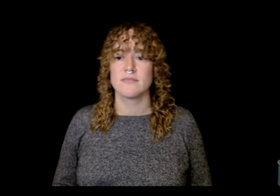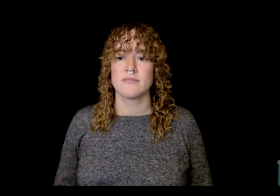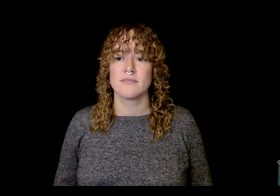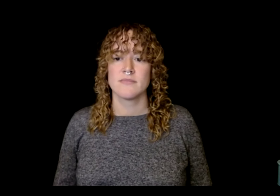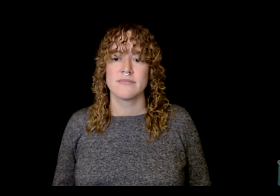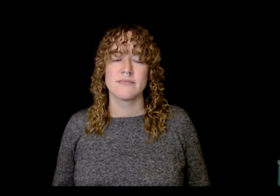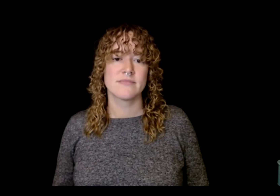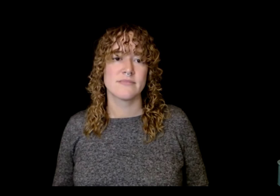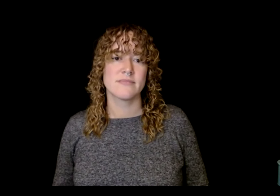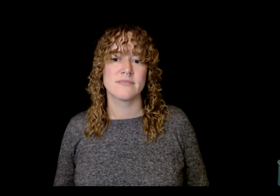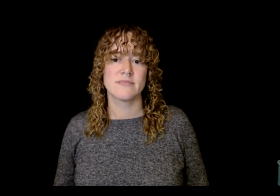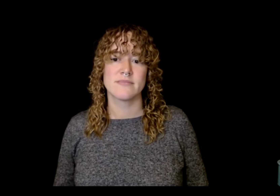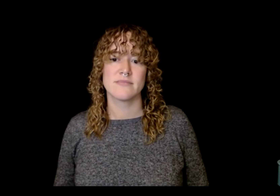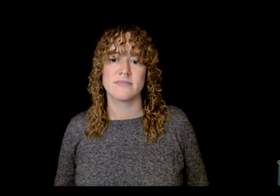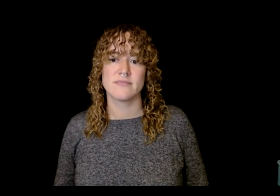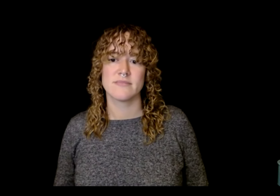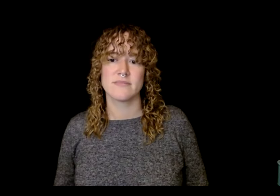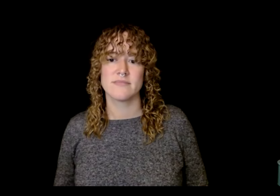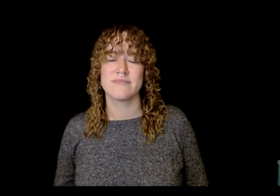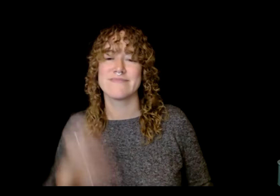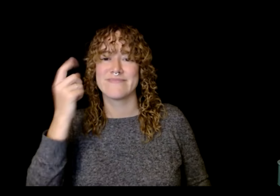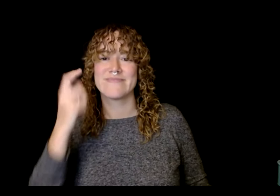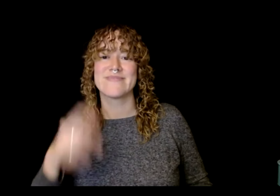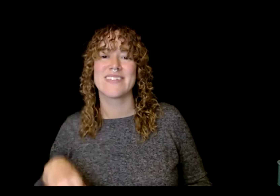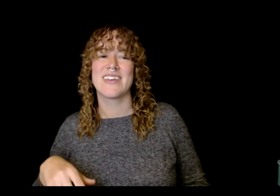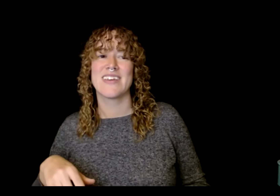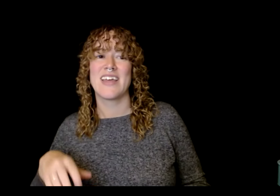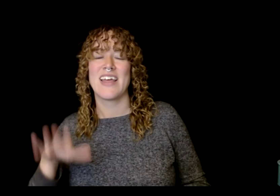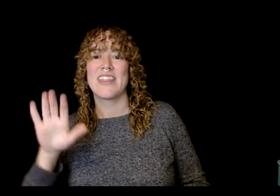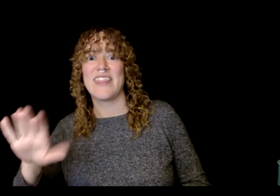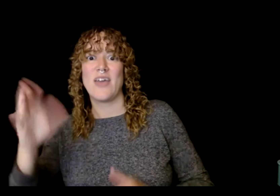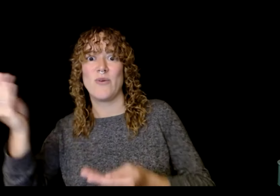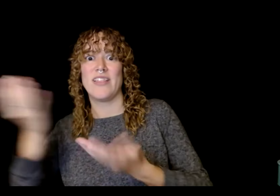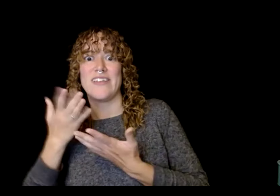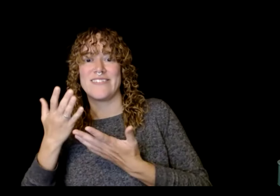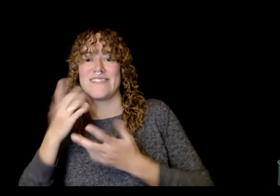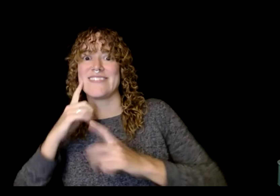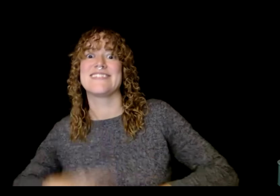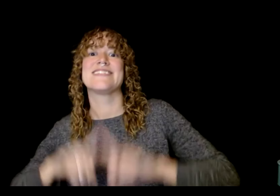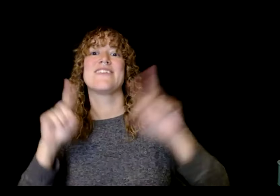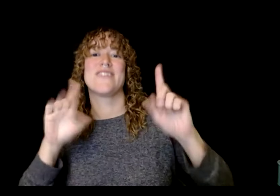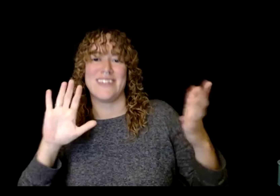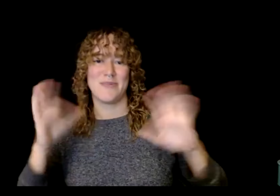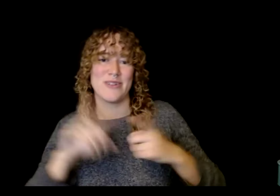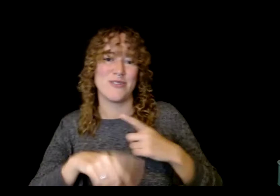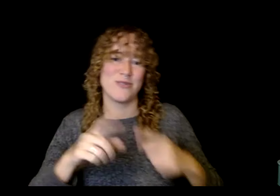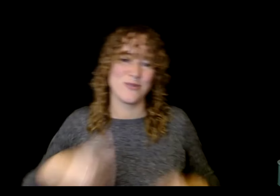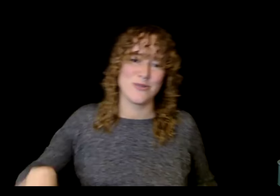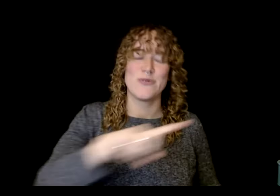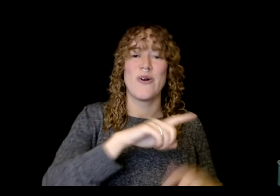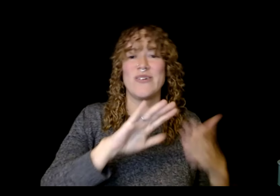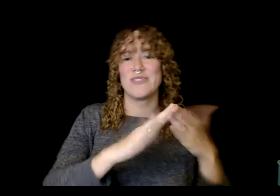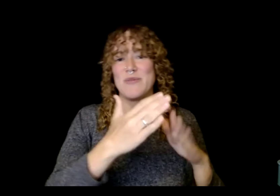they're going to say different things to us than they do to you as a community